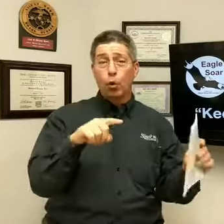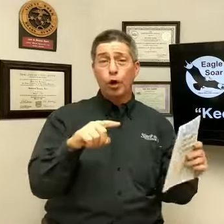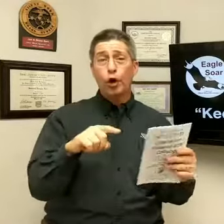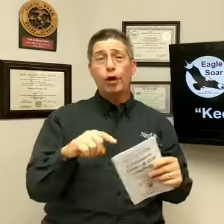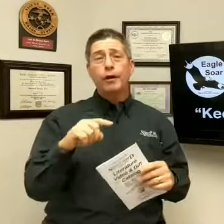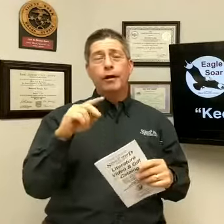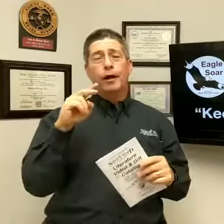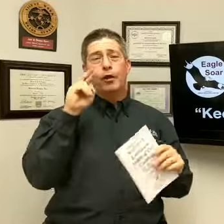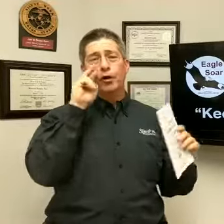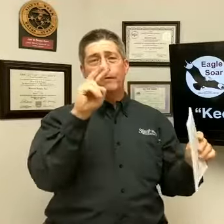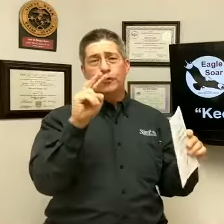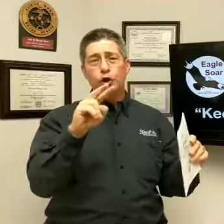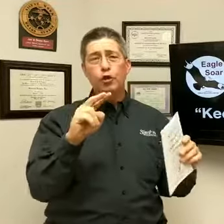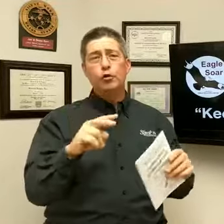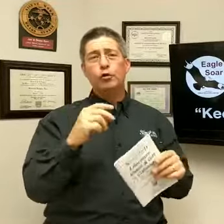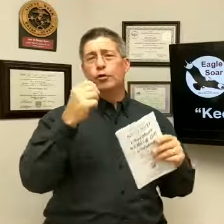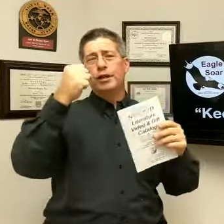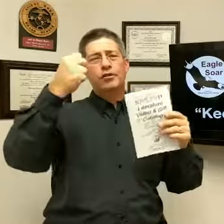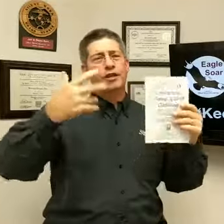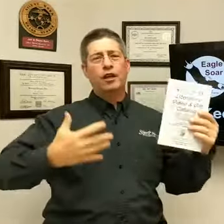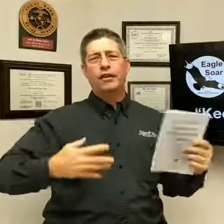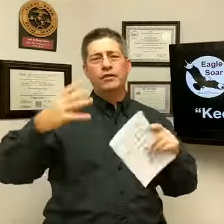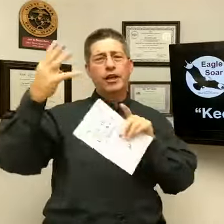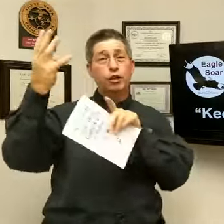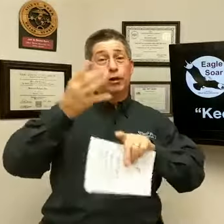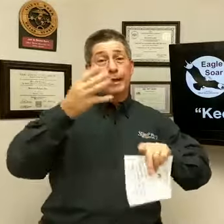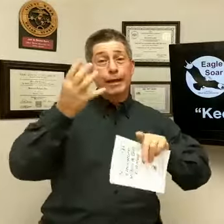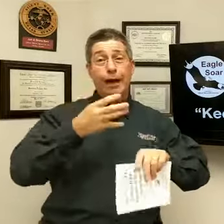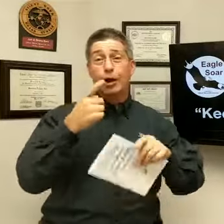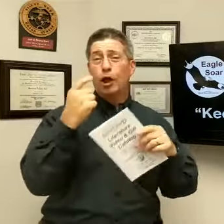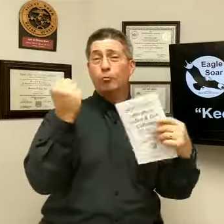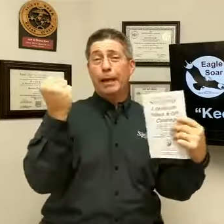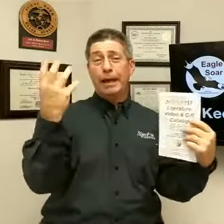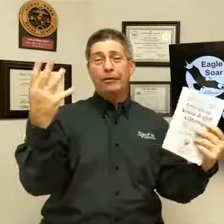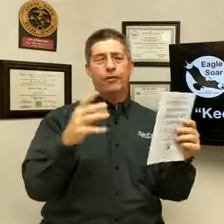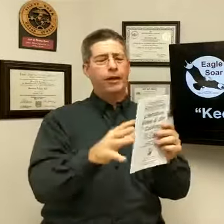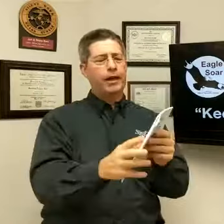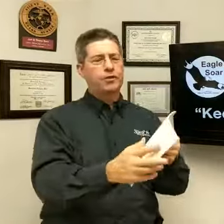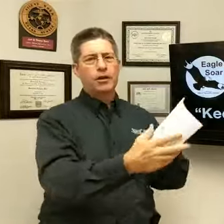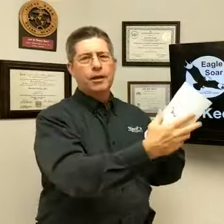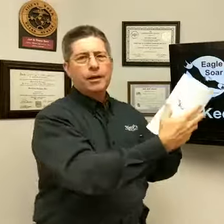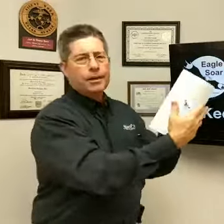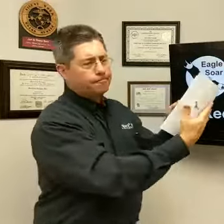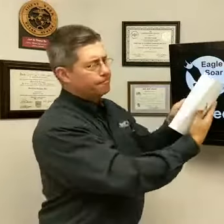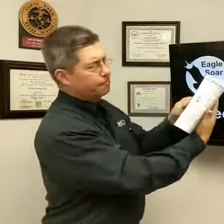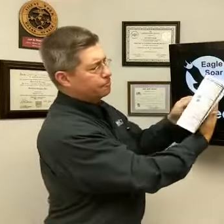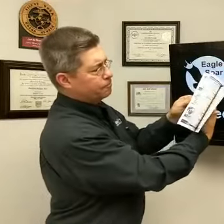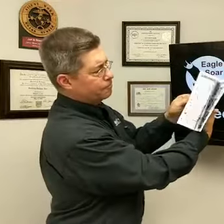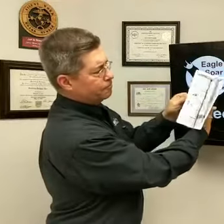order, you can view, you can see all these things, you can download many different things.